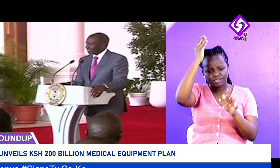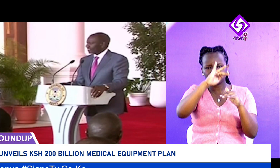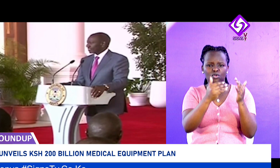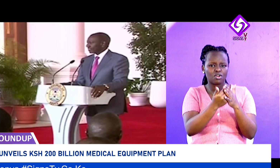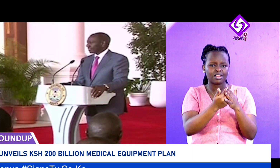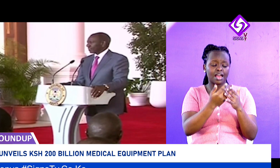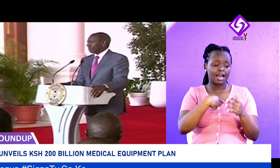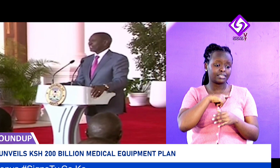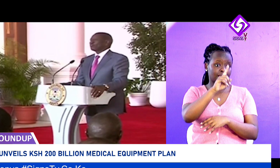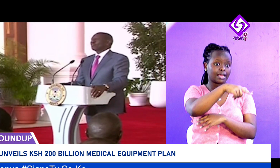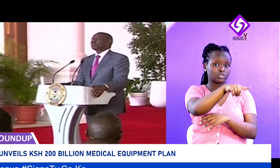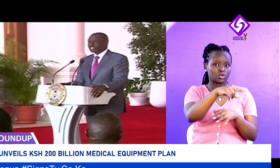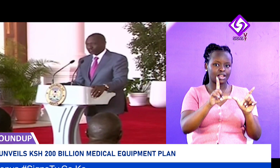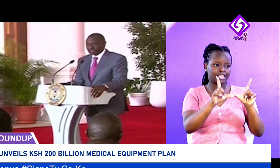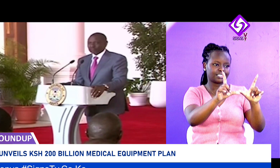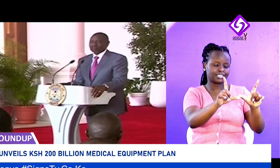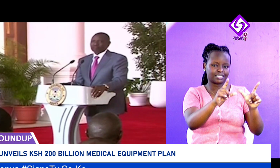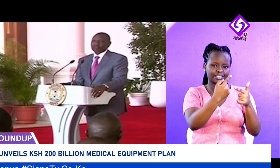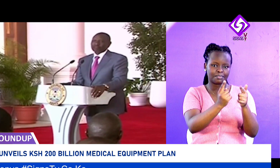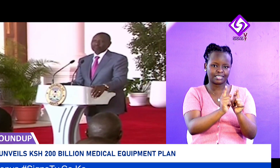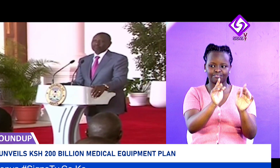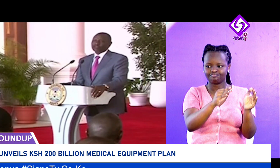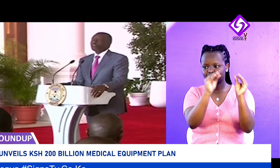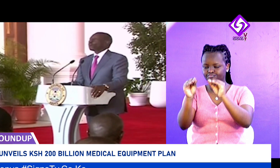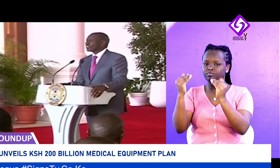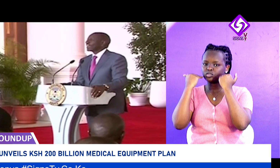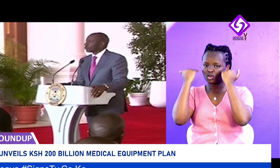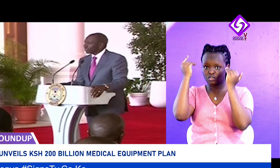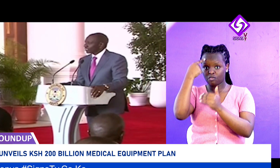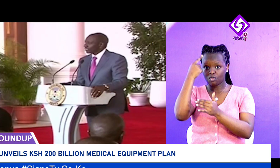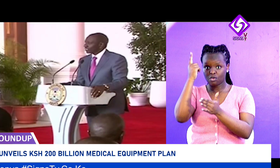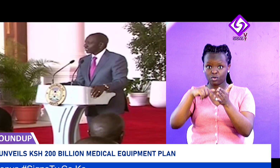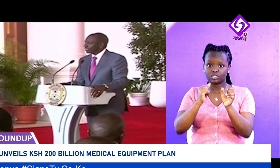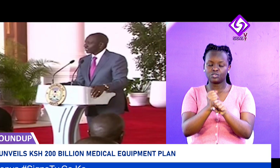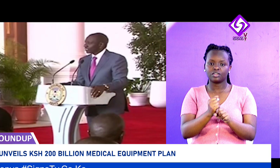licenses, but we will prosecute them for what they are doing.